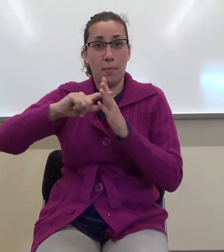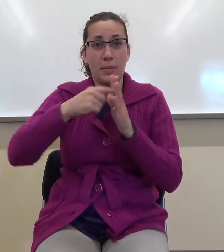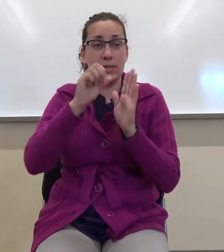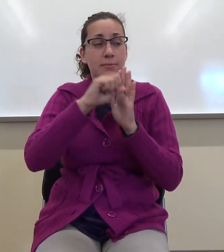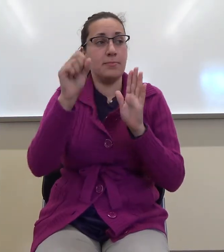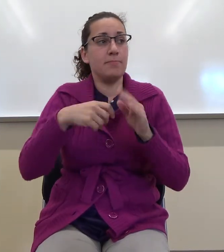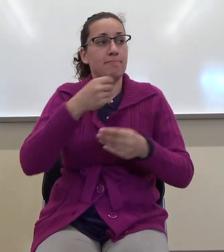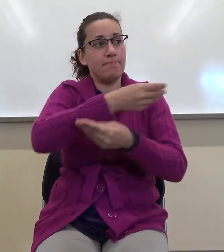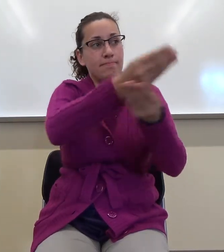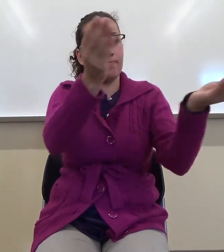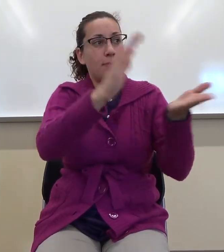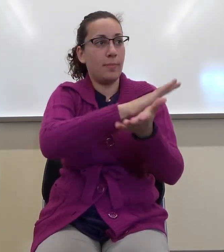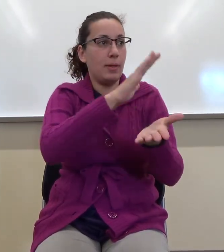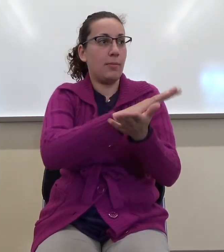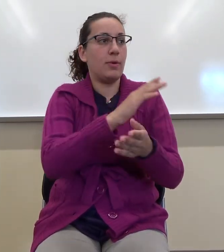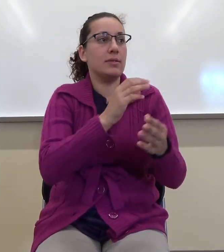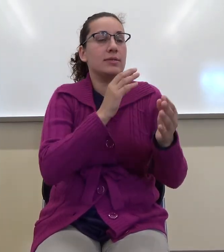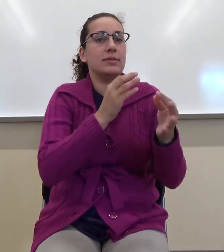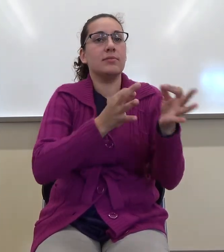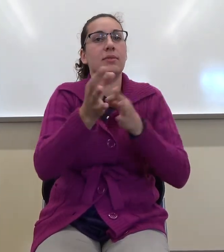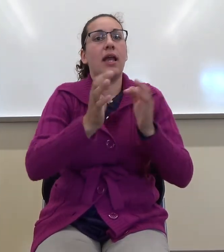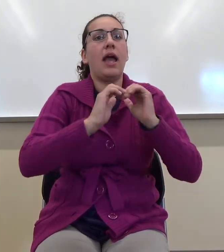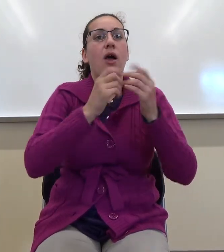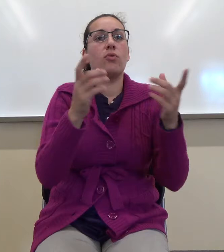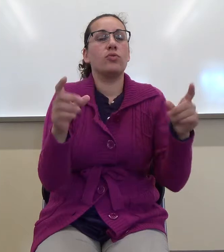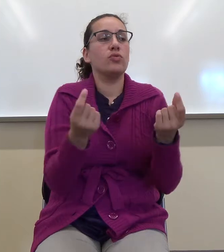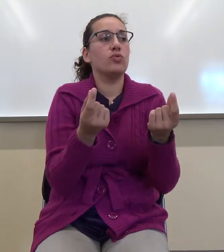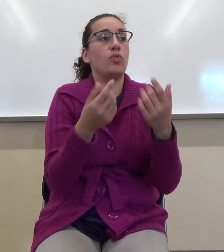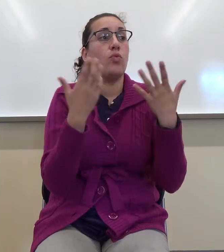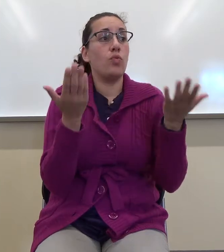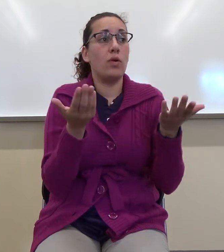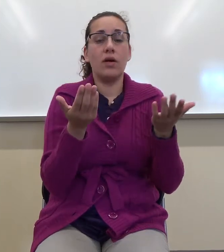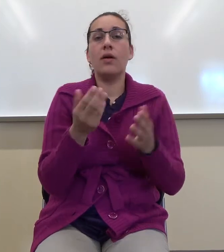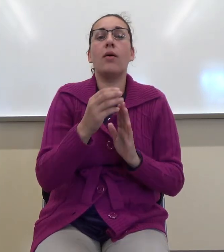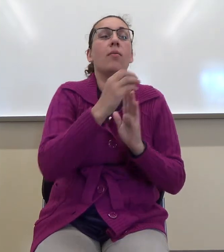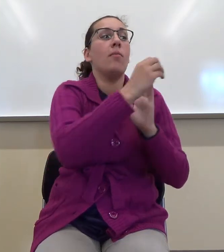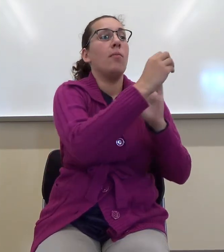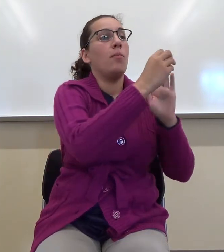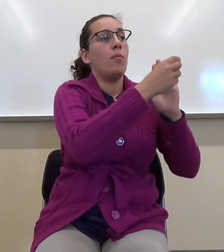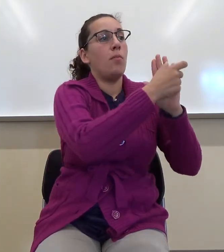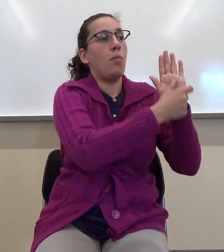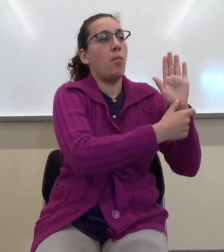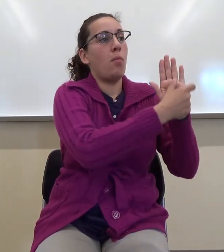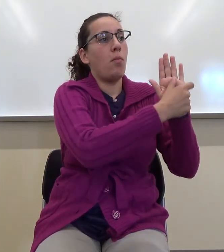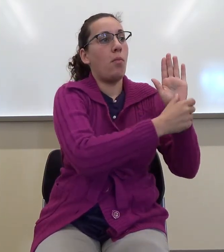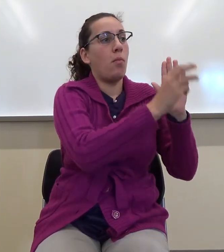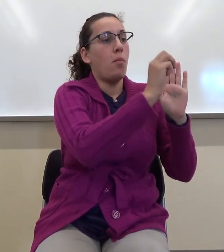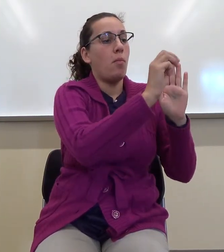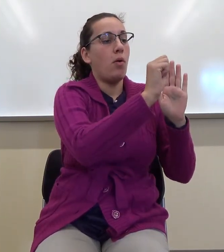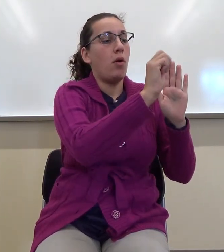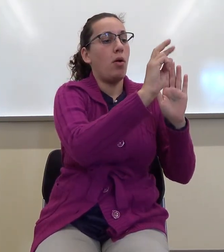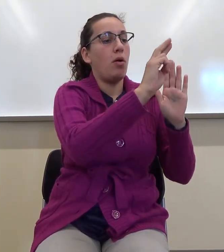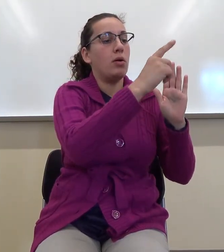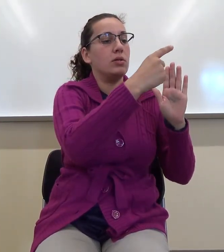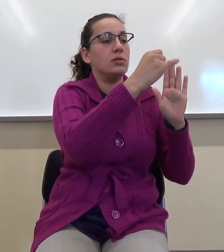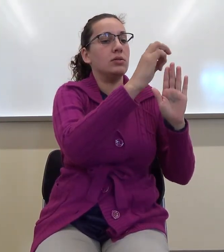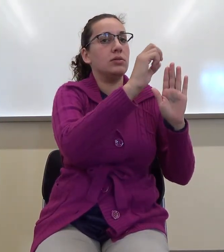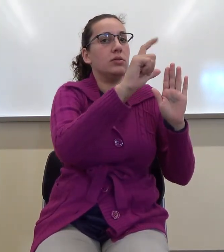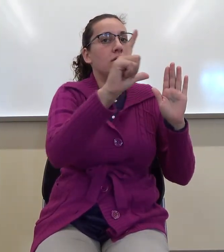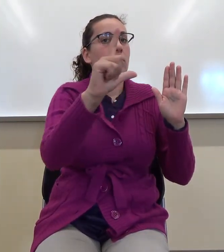it now is that the whole thing should be very familiar to you at